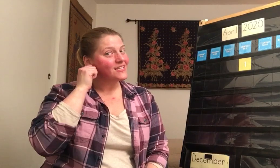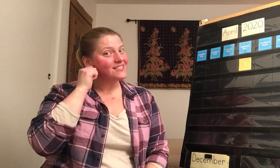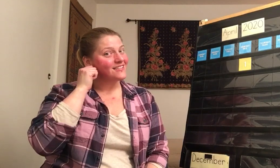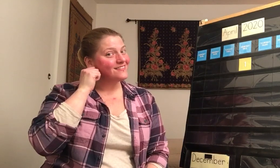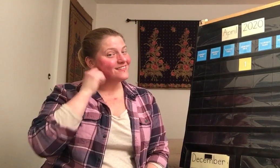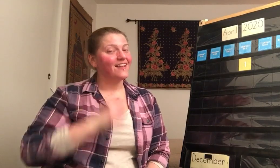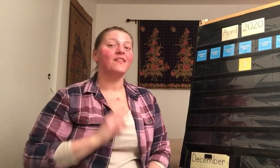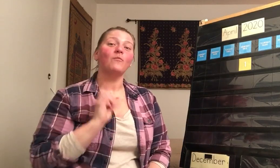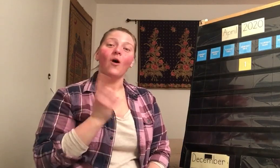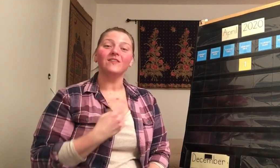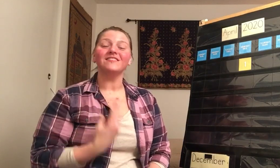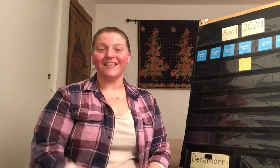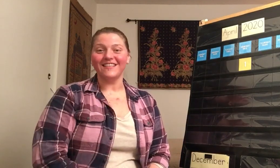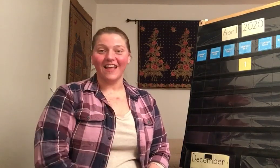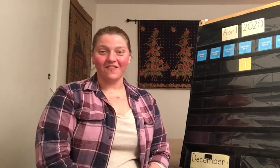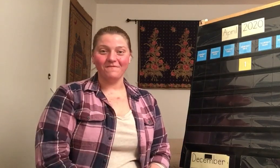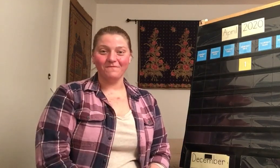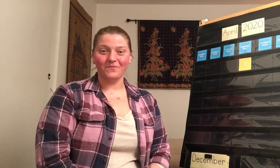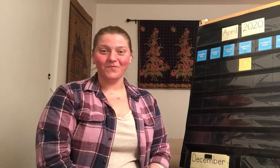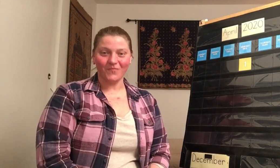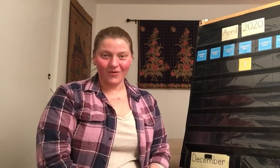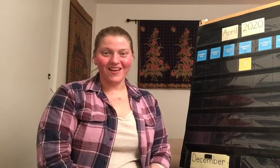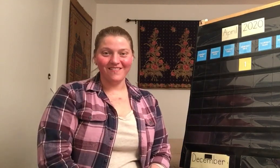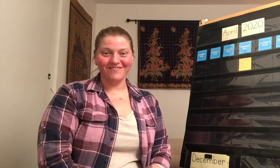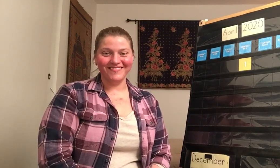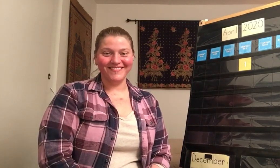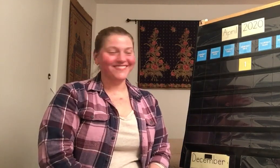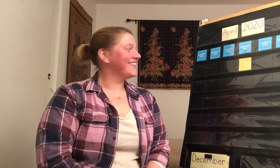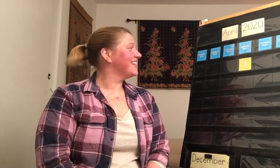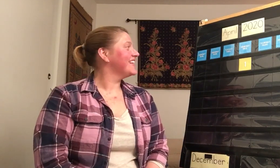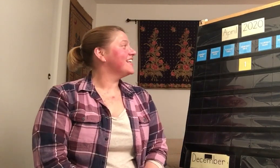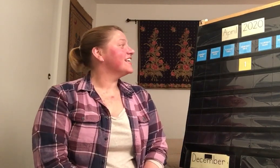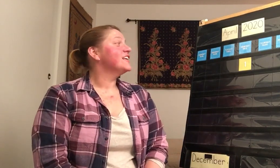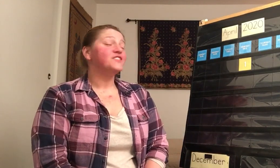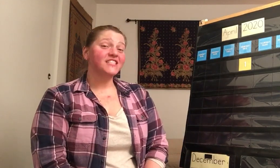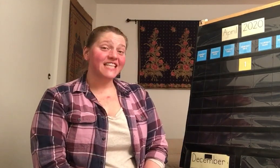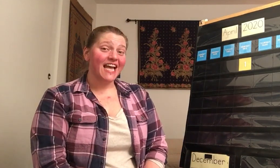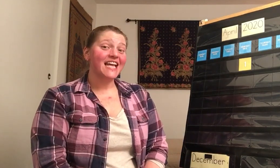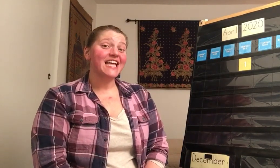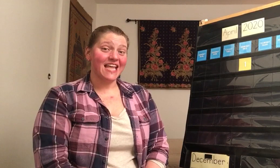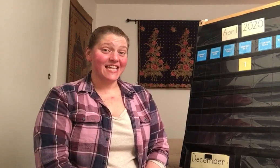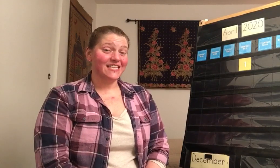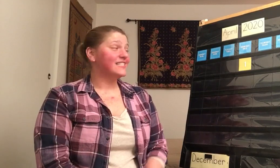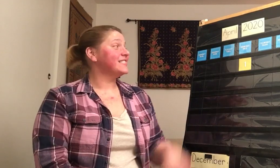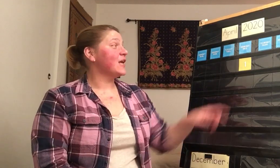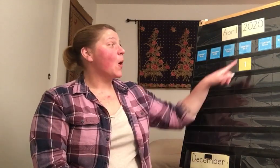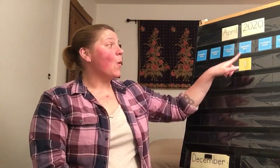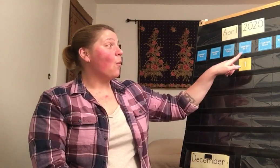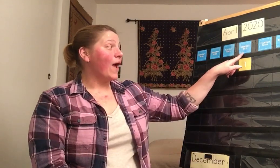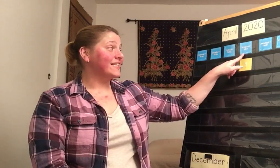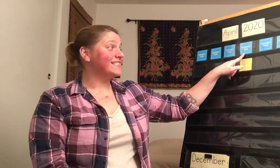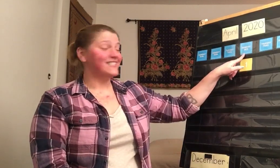listen, and then we'll all say it together, okay? Today is